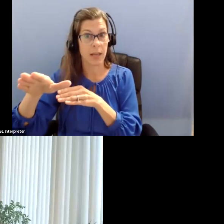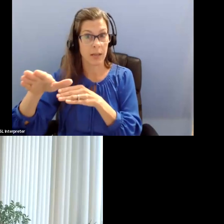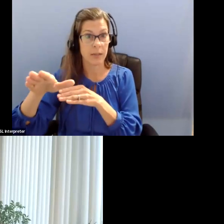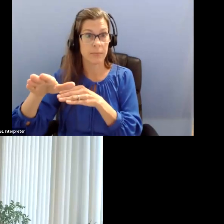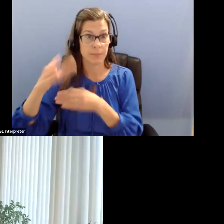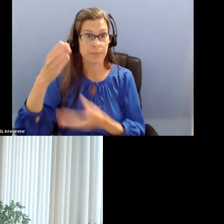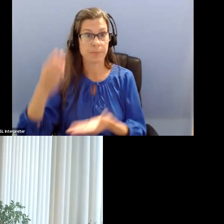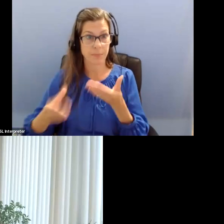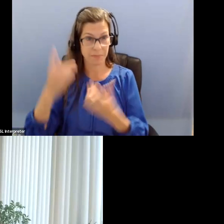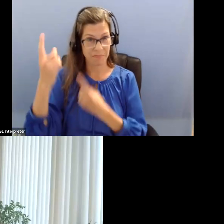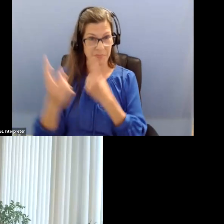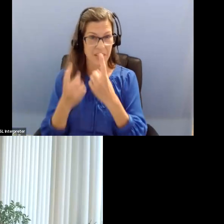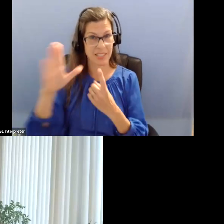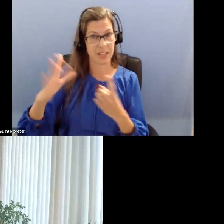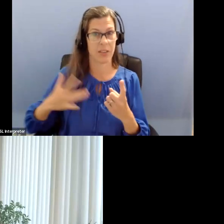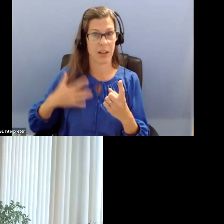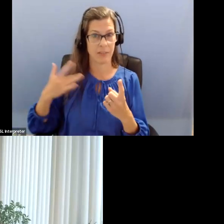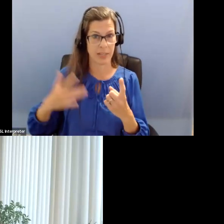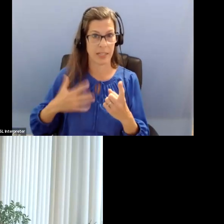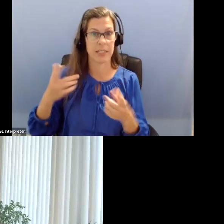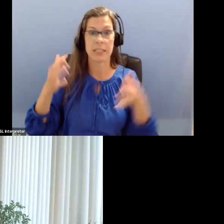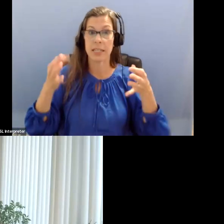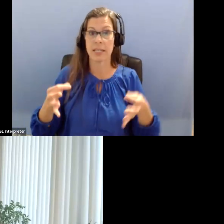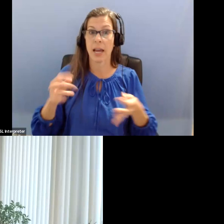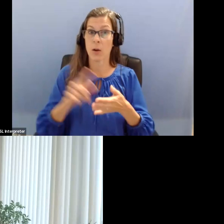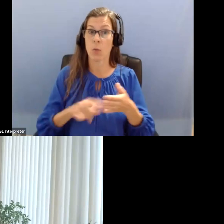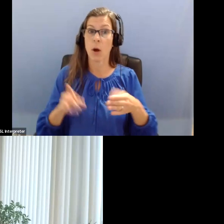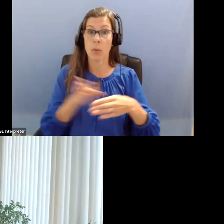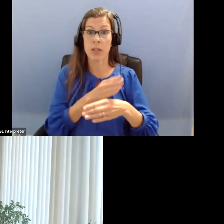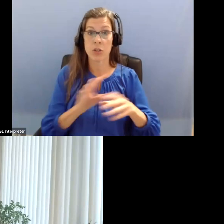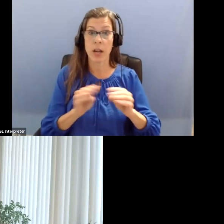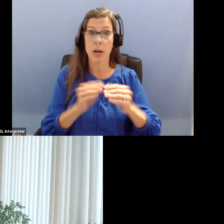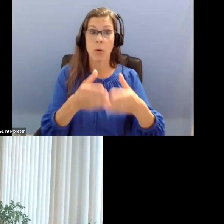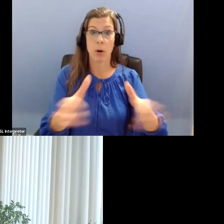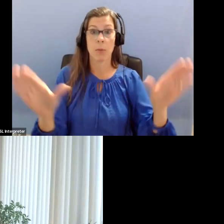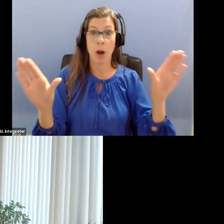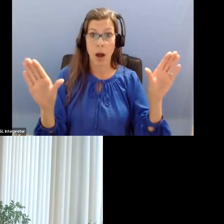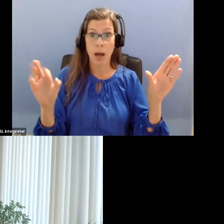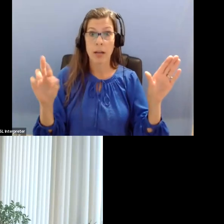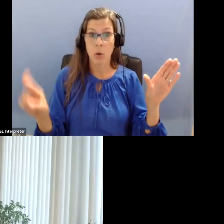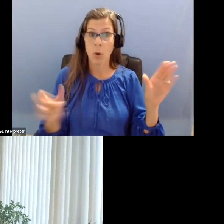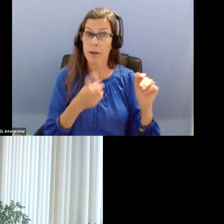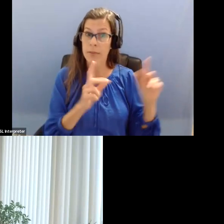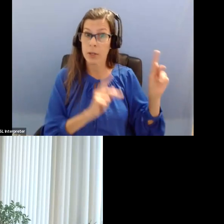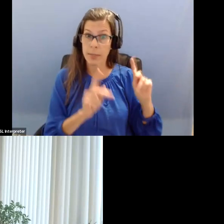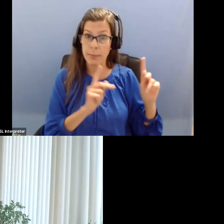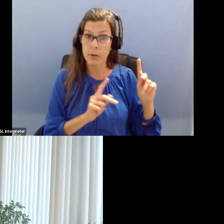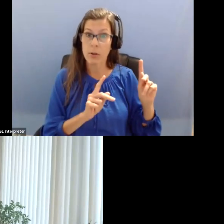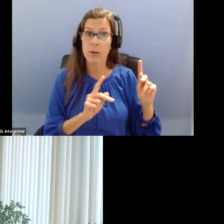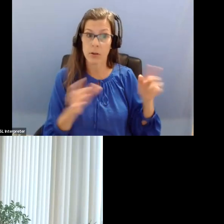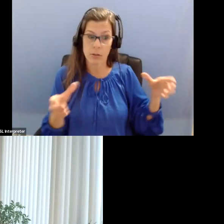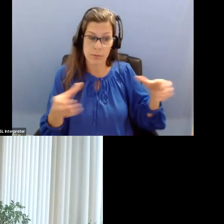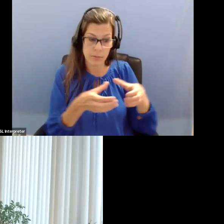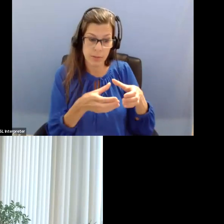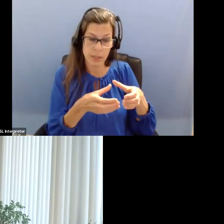and maybe consider that in deciding what is shared more broadly. And also that like public comment, this may